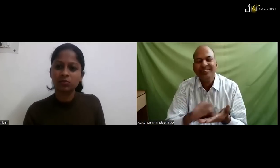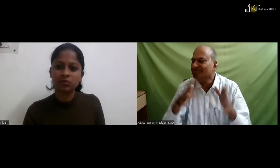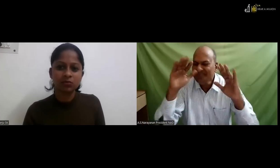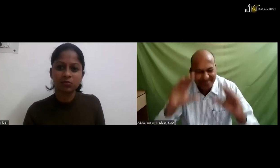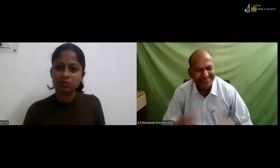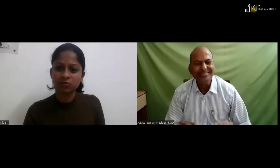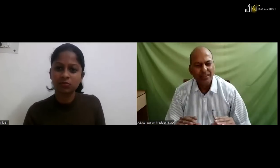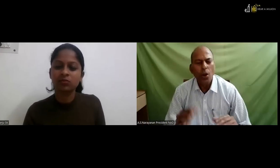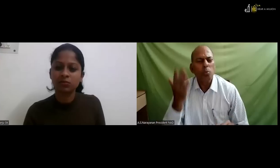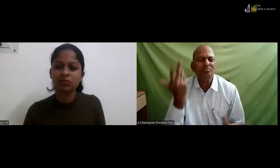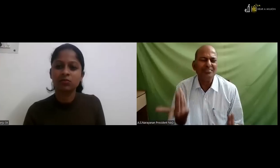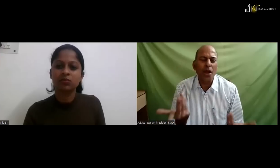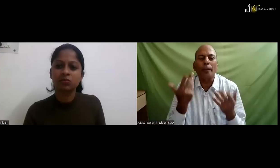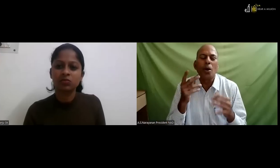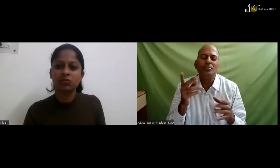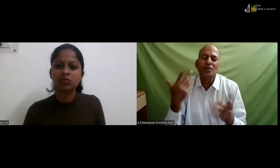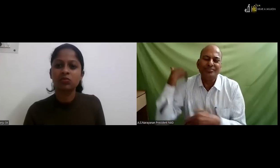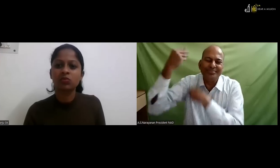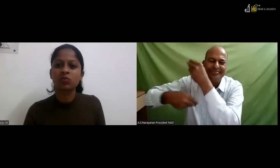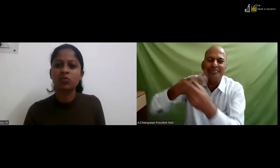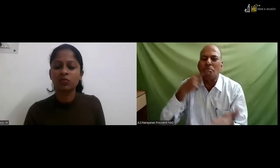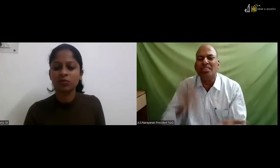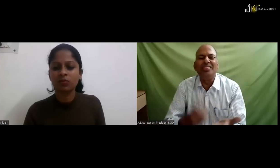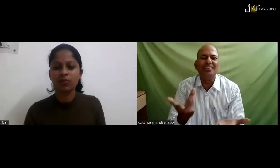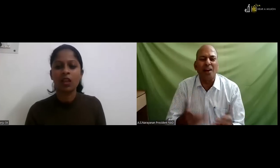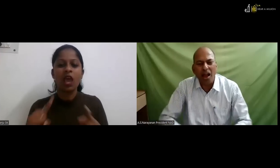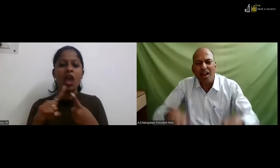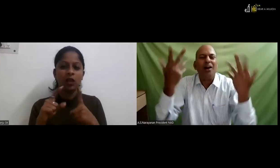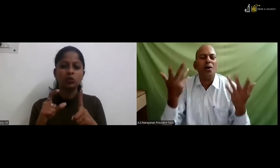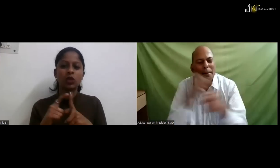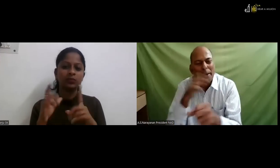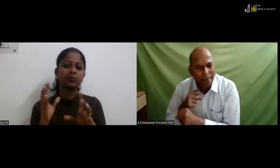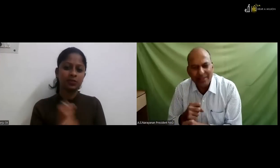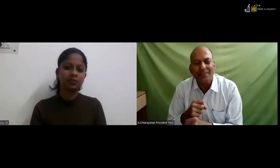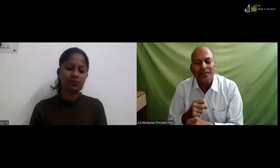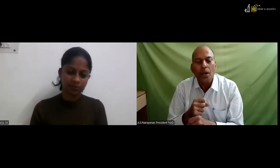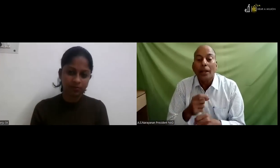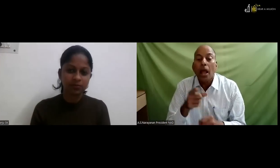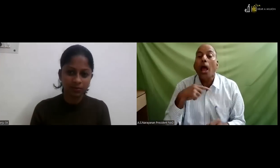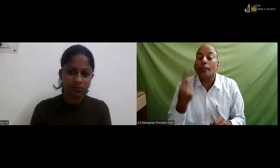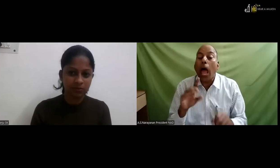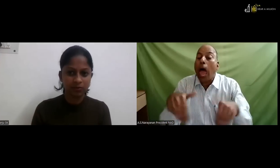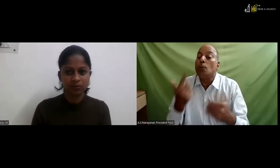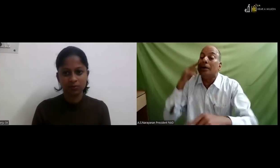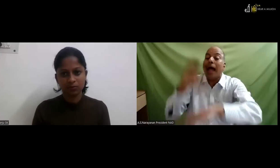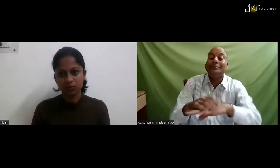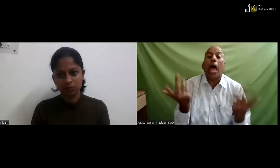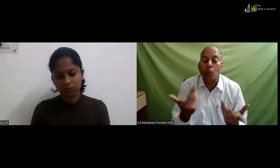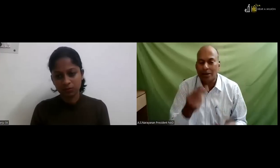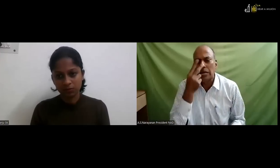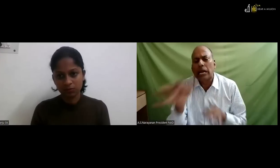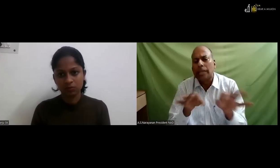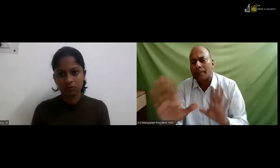For the 95% of people, we can say they are illiterate or not that much educated. Okay, so this is the